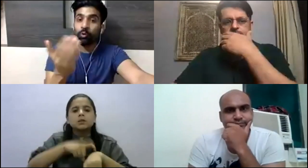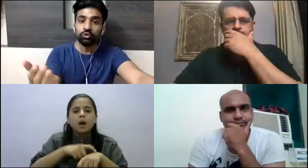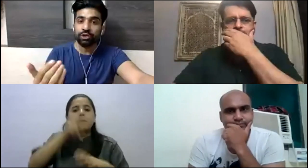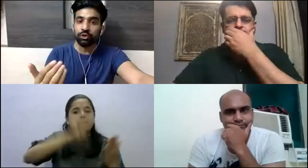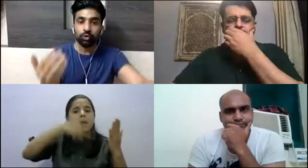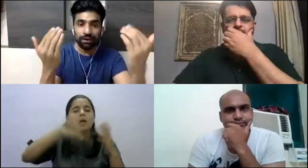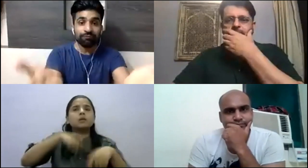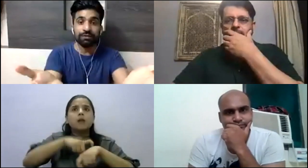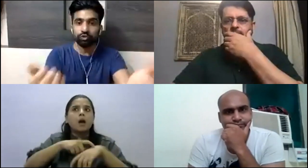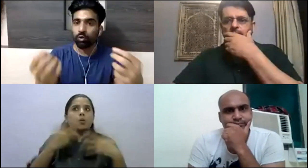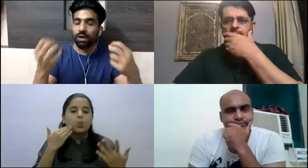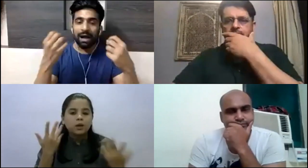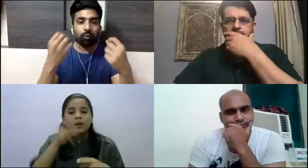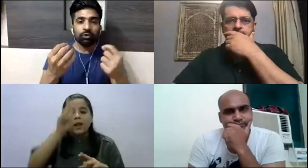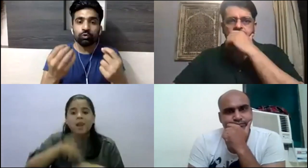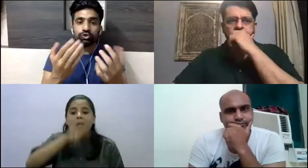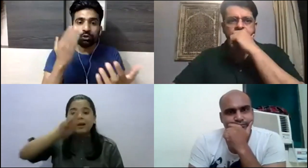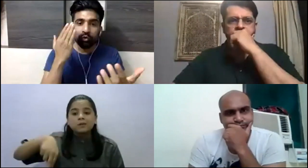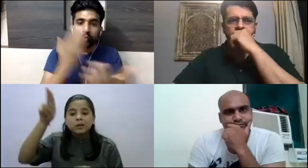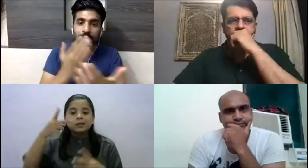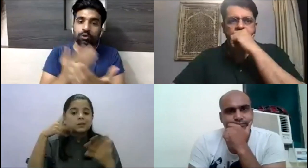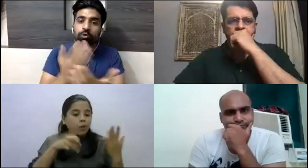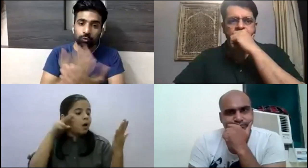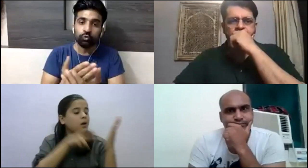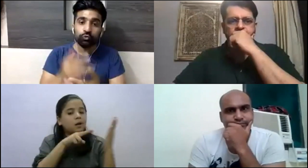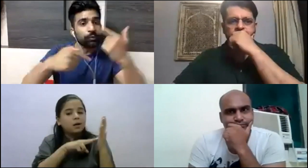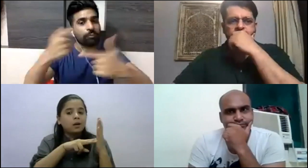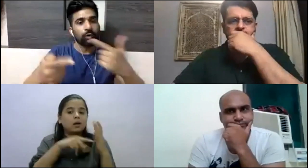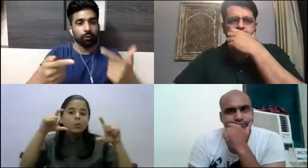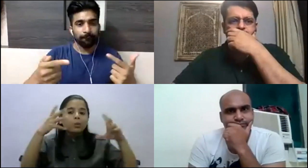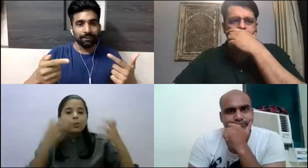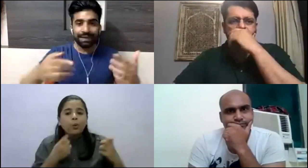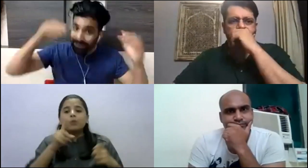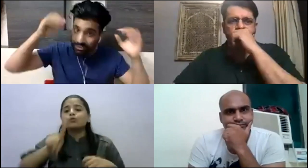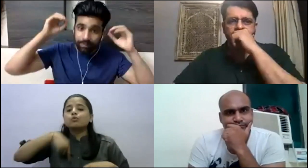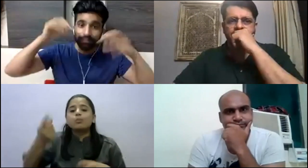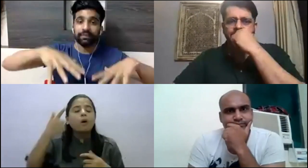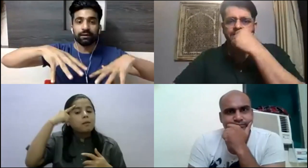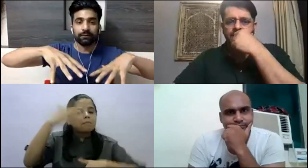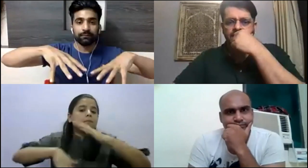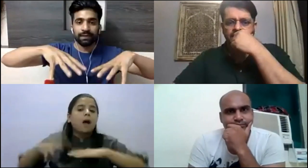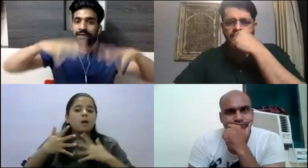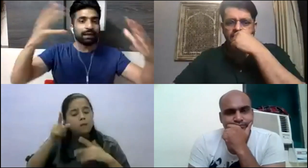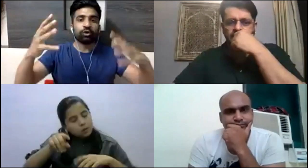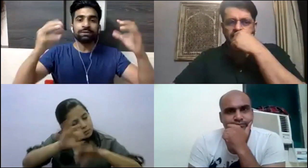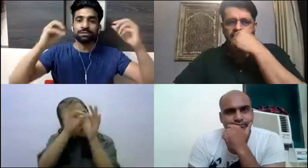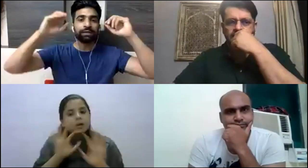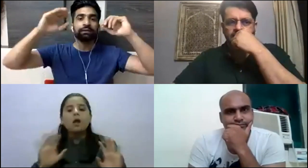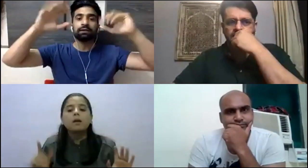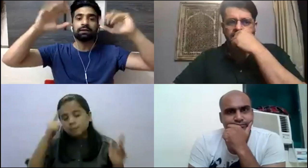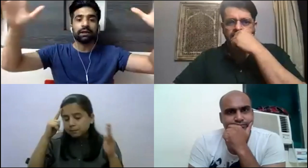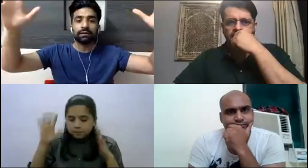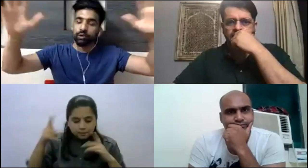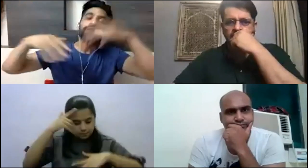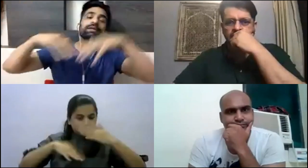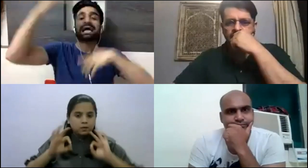want you to schedule your Netflix show. I want you to schedule whatever you want to do from tomorrow. It has to be there. It cannot be just in